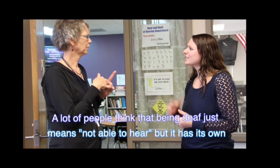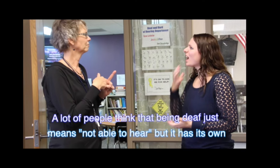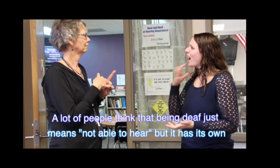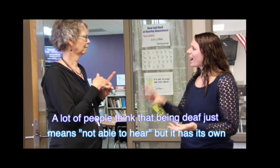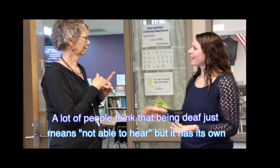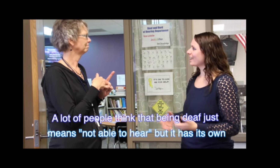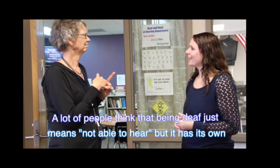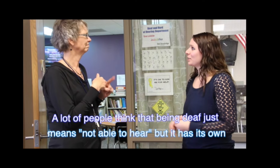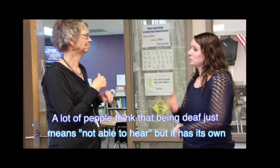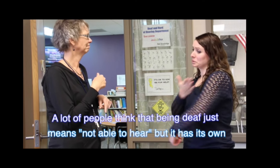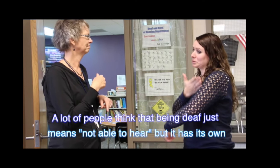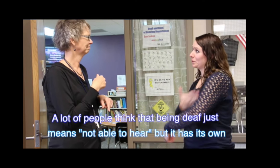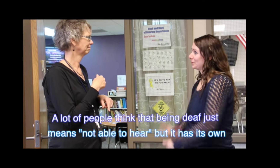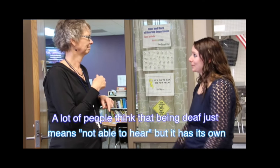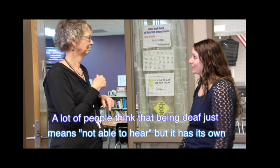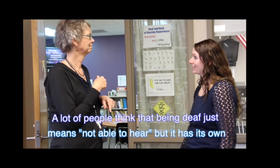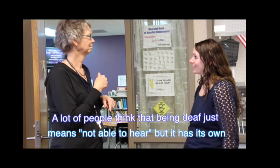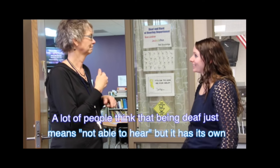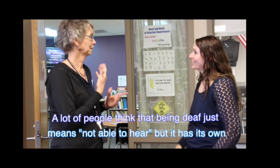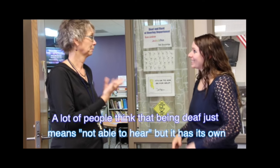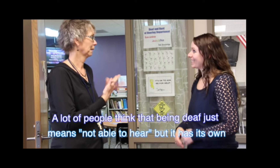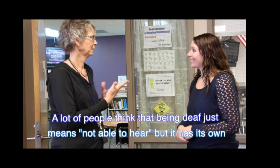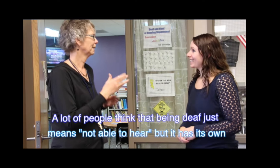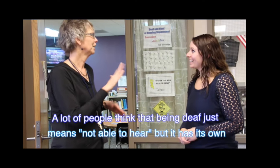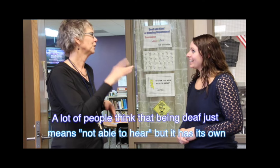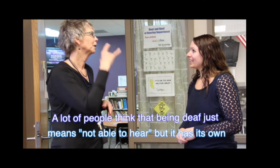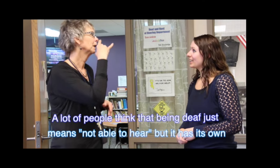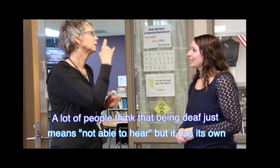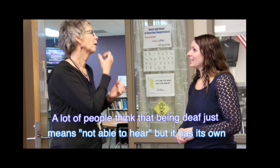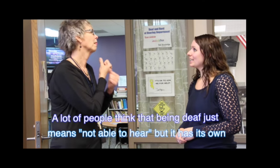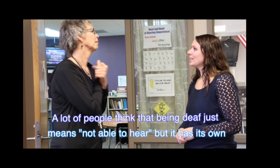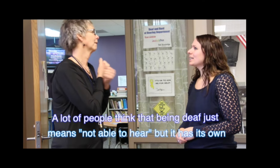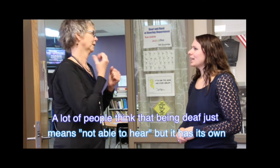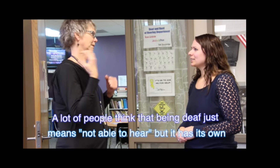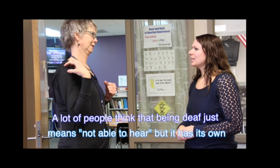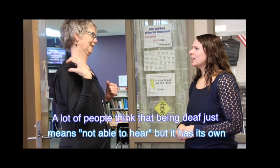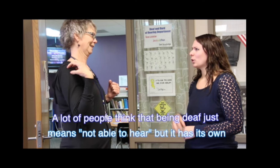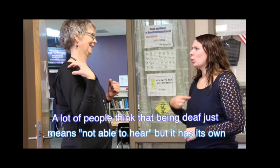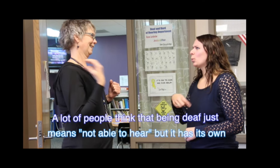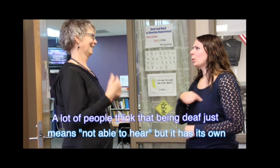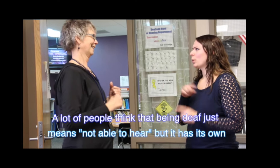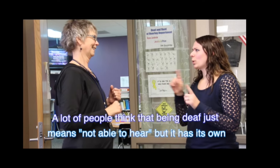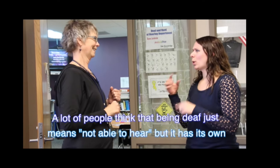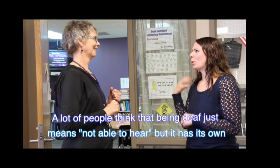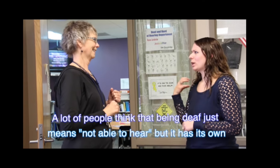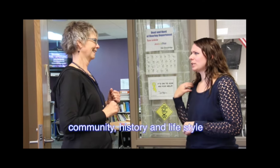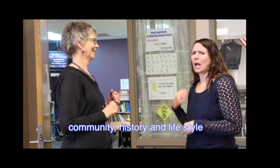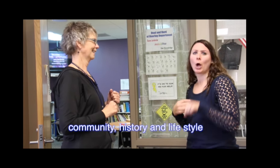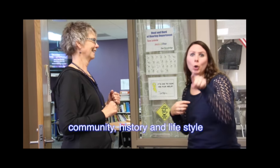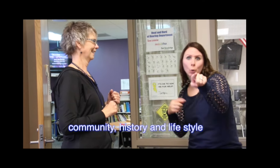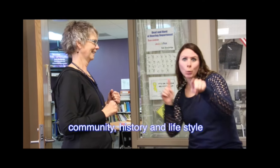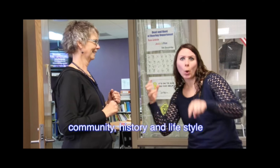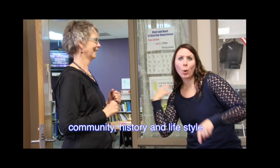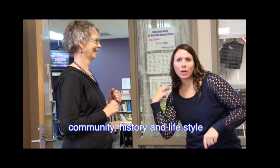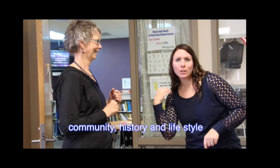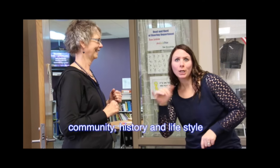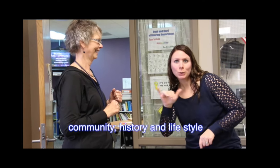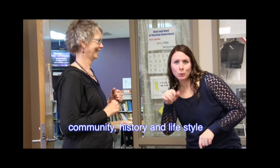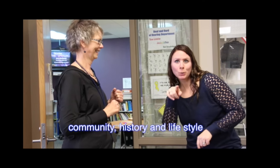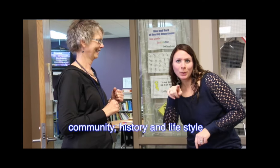A lot of people think that being deaf just means not being able to hear, but being deaf has its own community, history, and